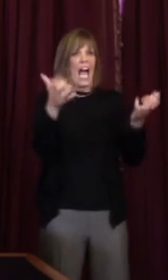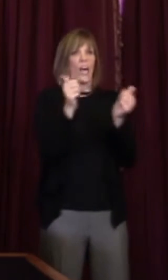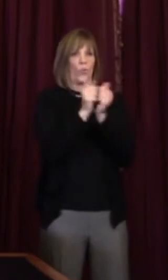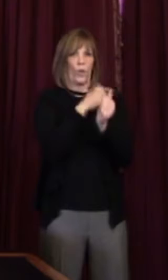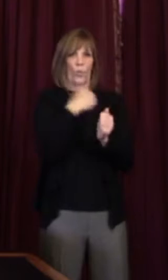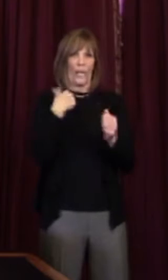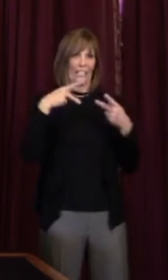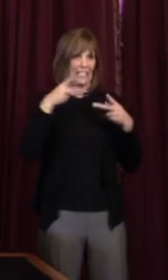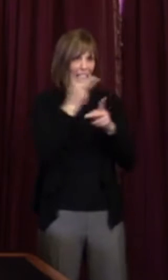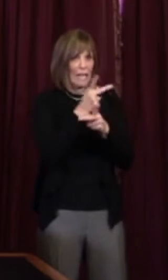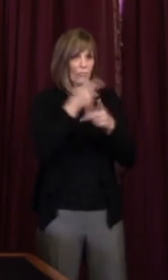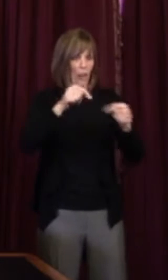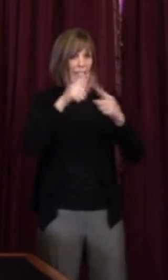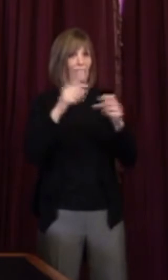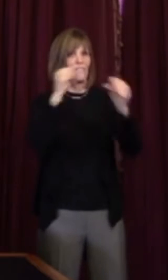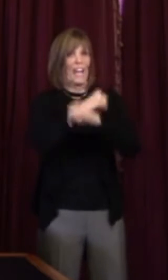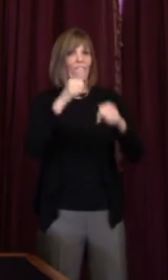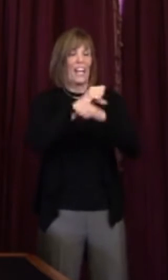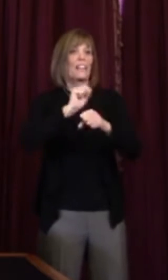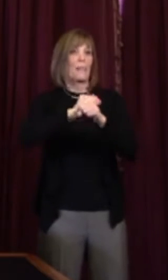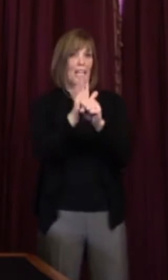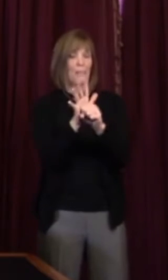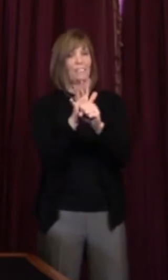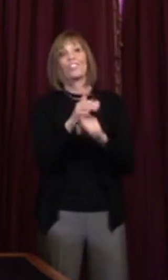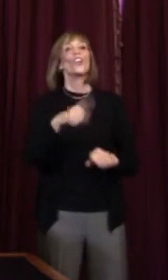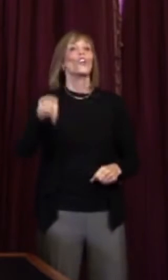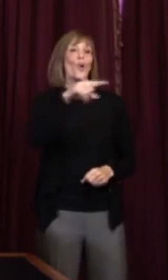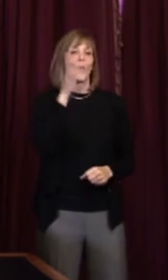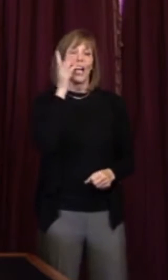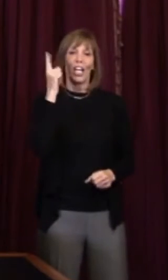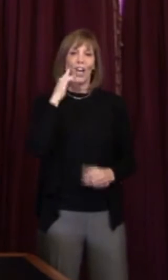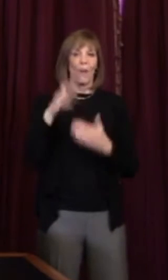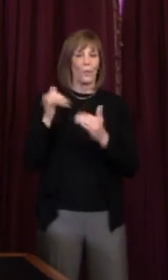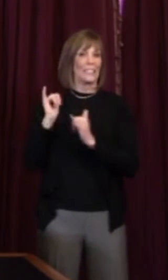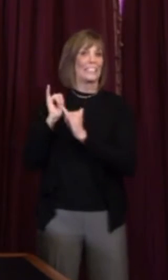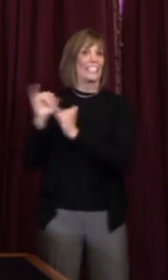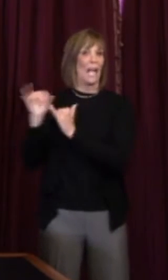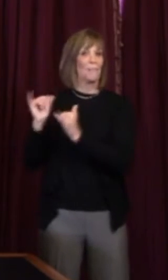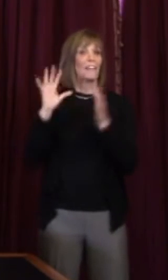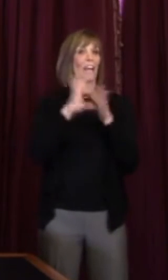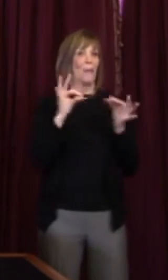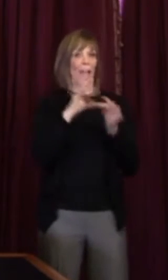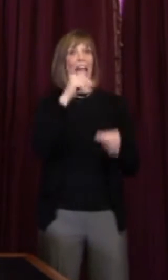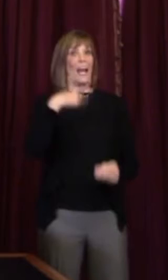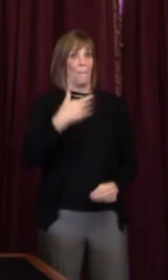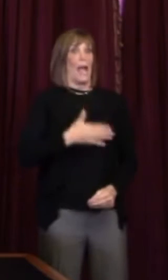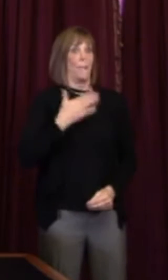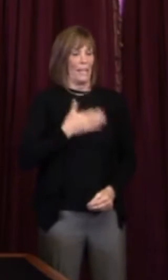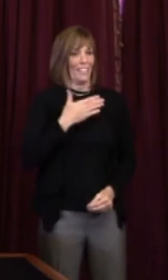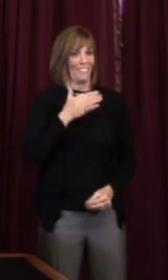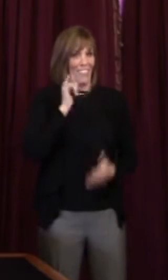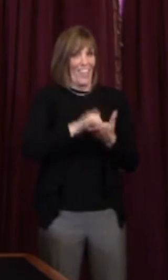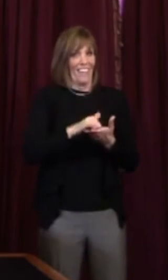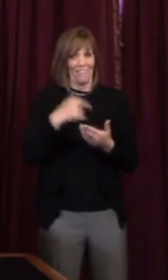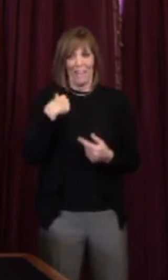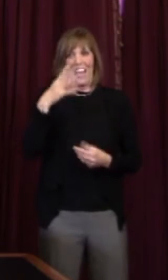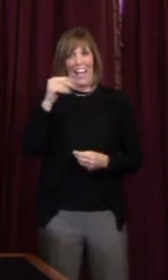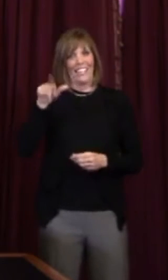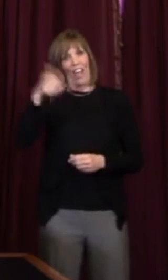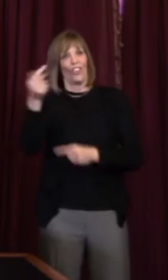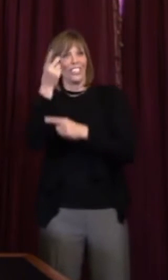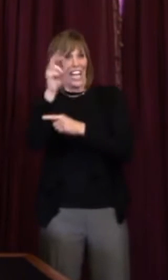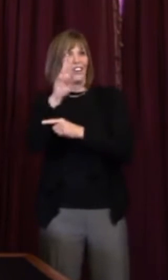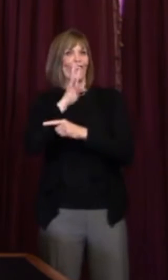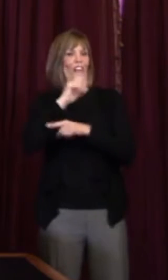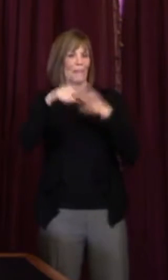together throughout our state. You're going to hear a lot of similarities in our remarks, and I'm happy for that, because fellow Iowans, my job is